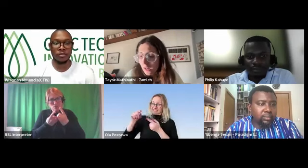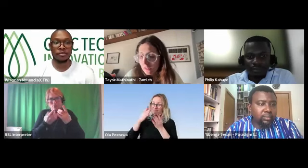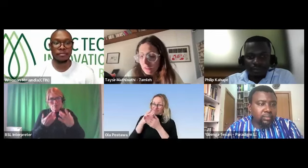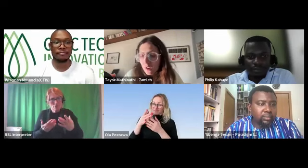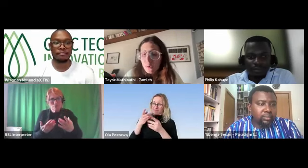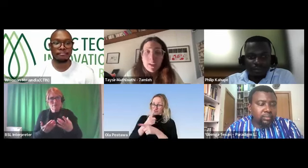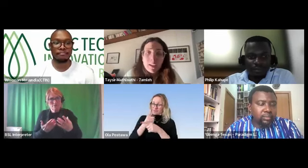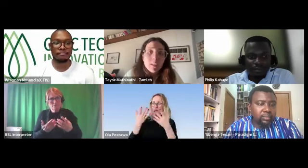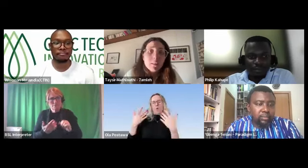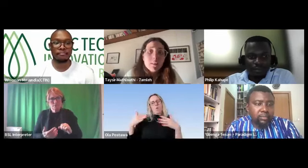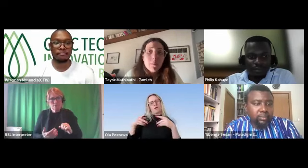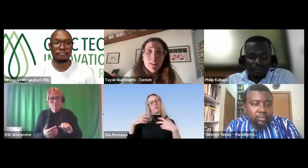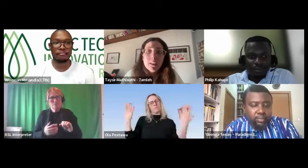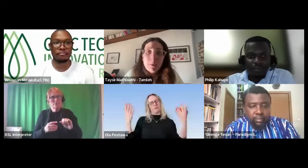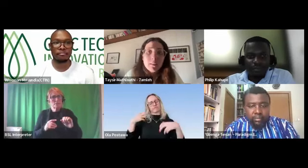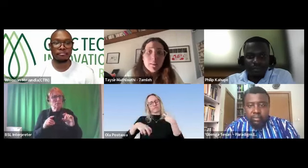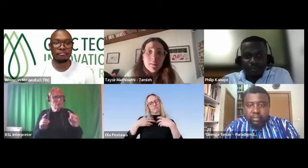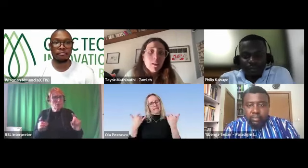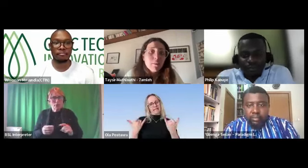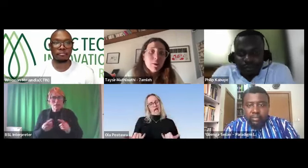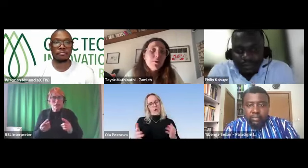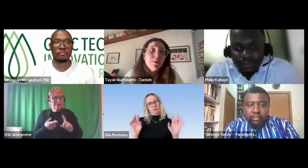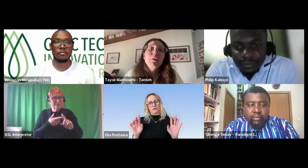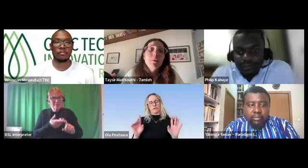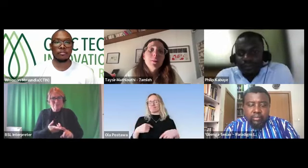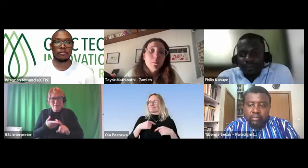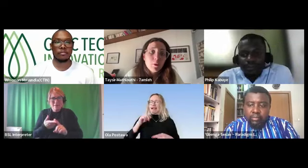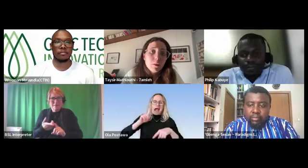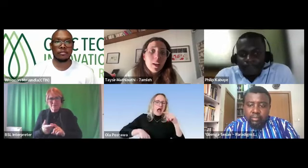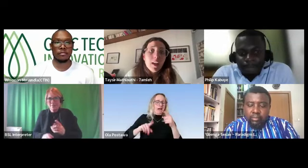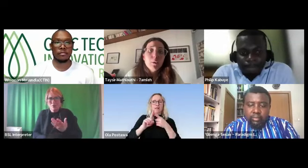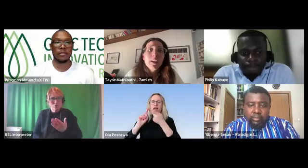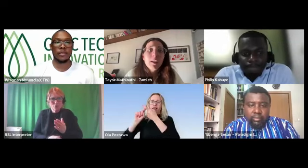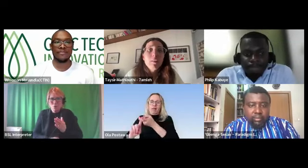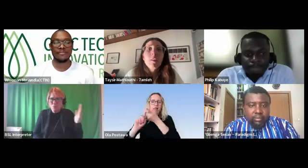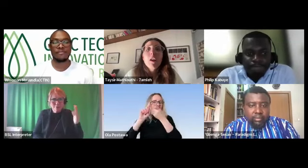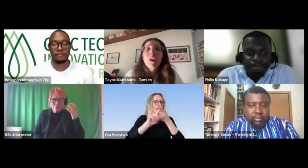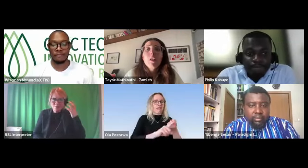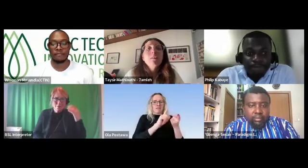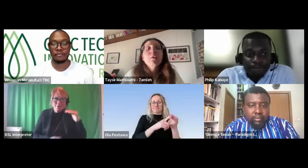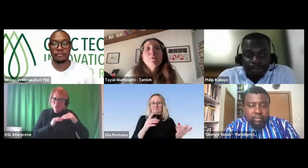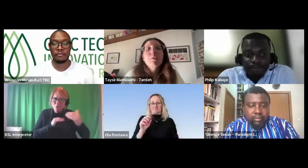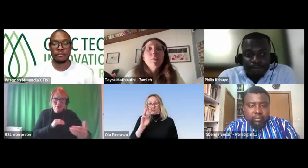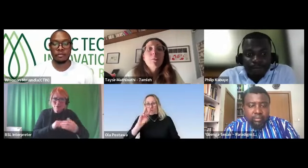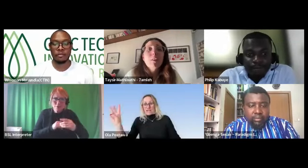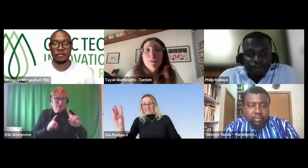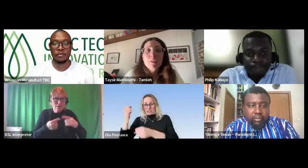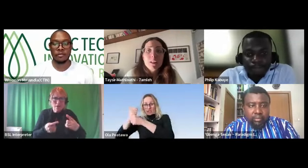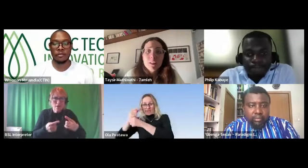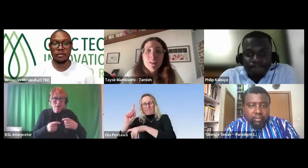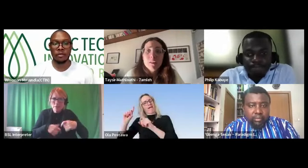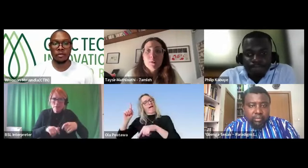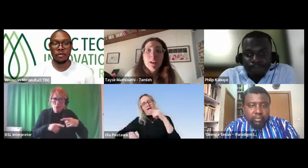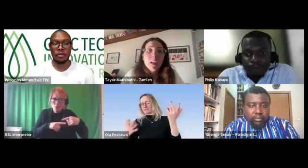now, is that we can't be dependent of Western governments anymore, and we can't continue to follow